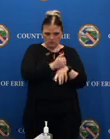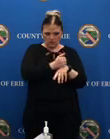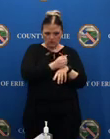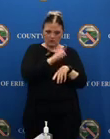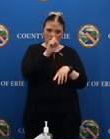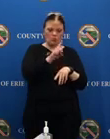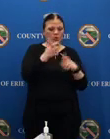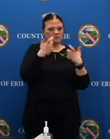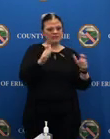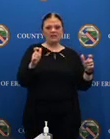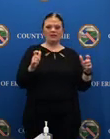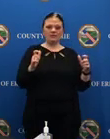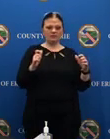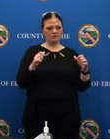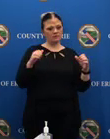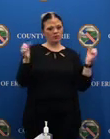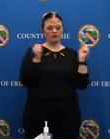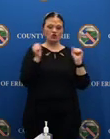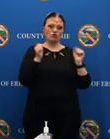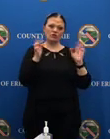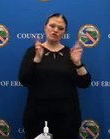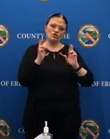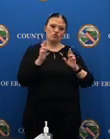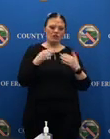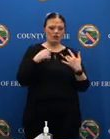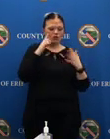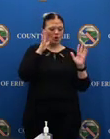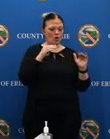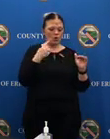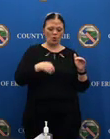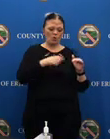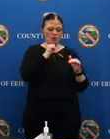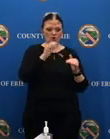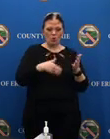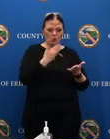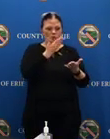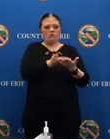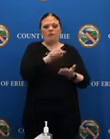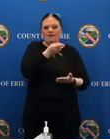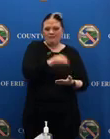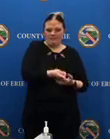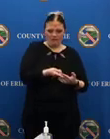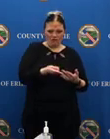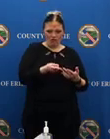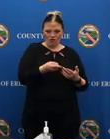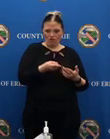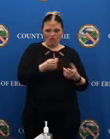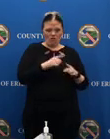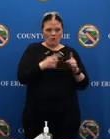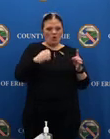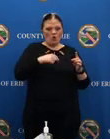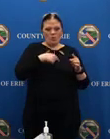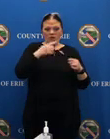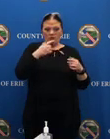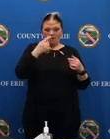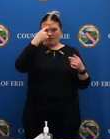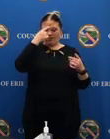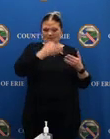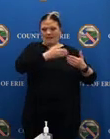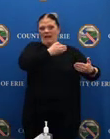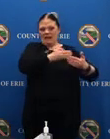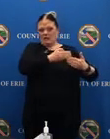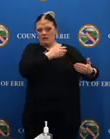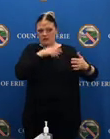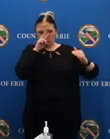big refrigerator. I hope we don't get to that spot here, but we are thinking ahead if it gets so bad that that